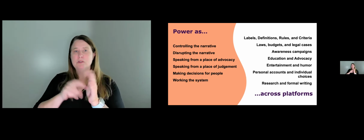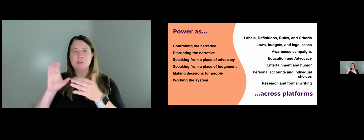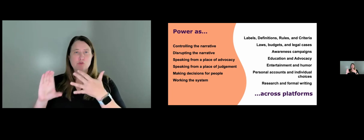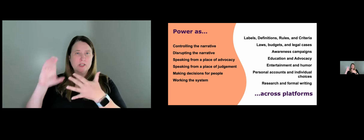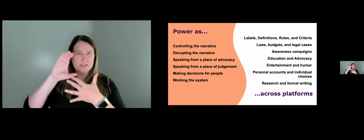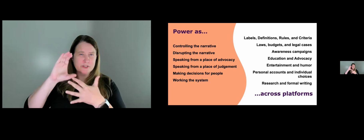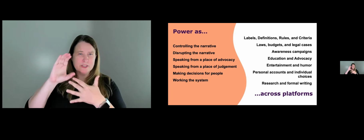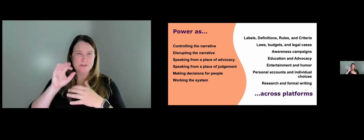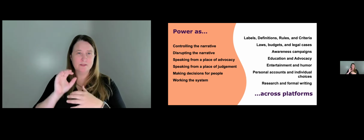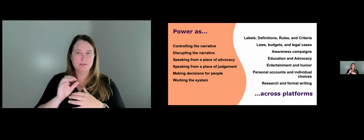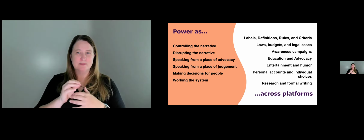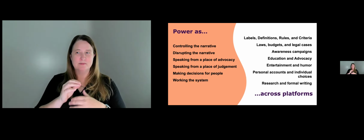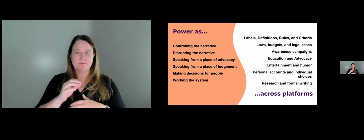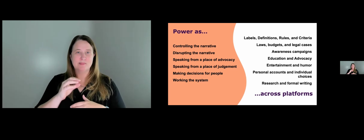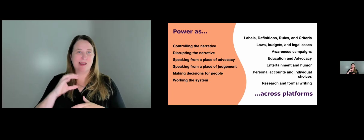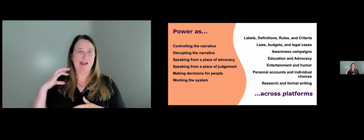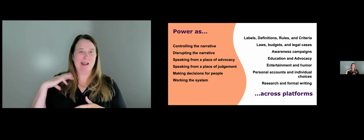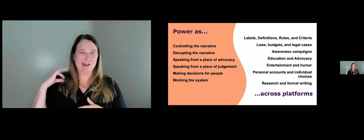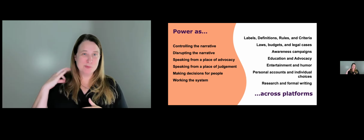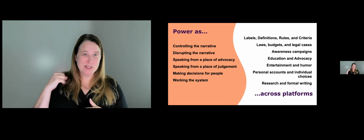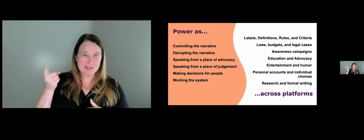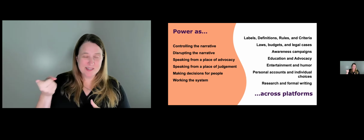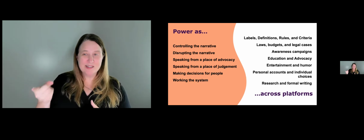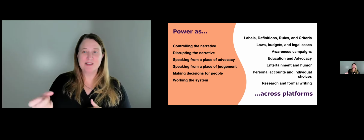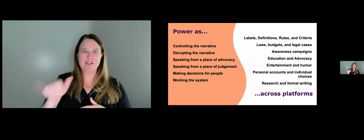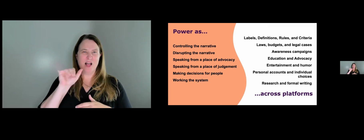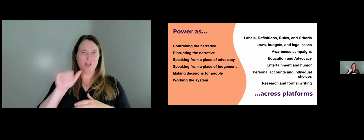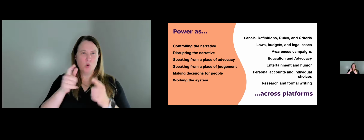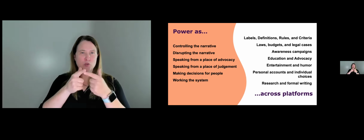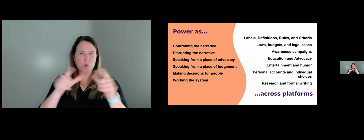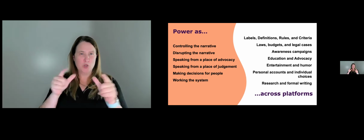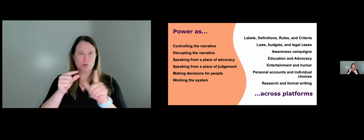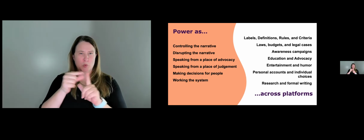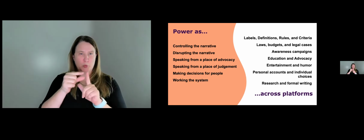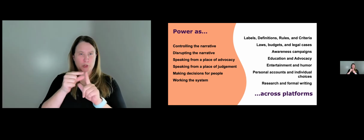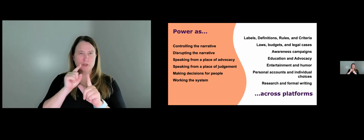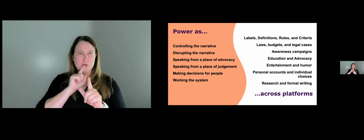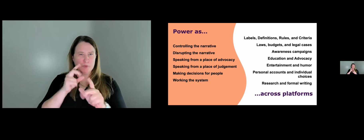but it's labels, it's definitions, it's rules, it's criteria.